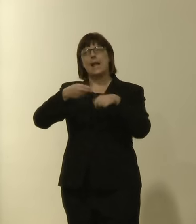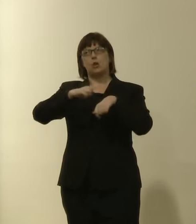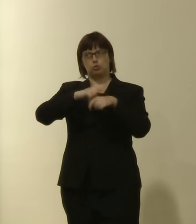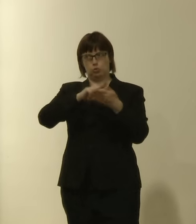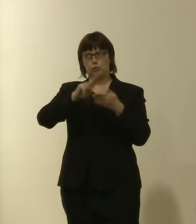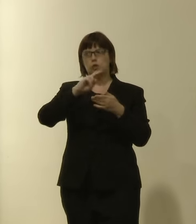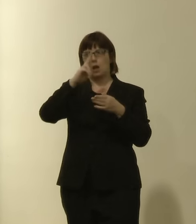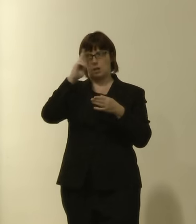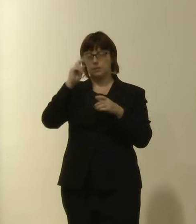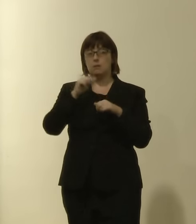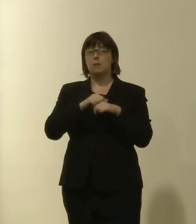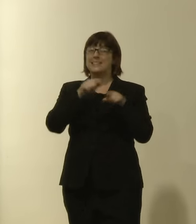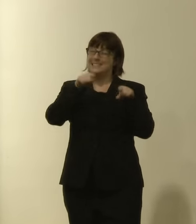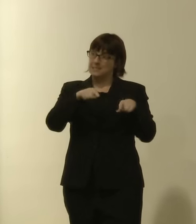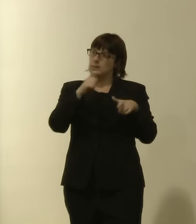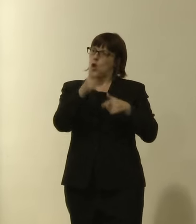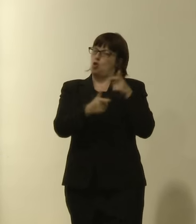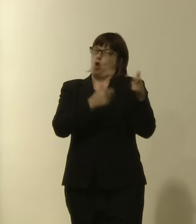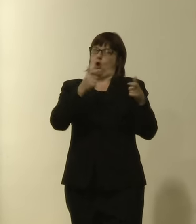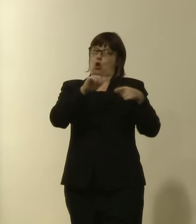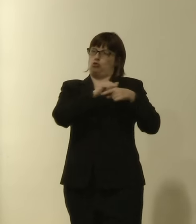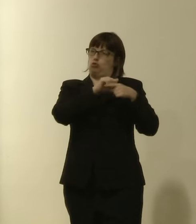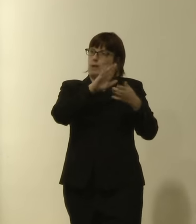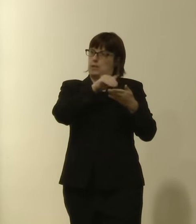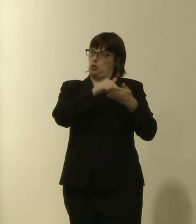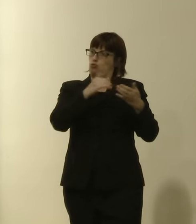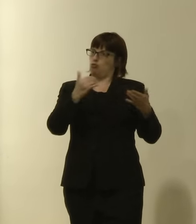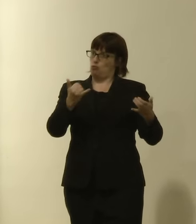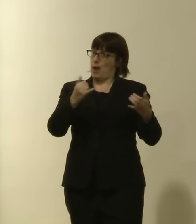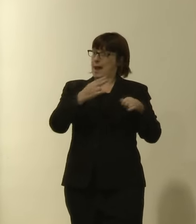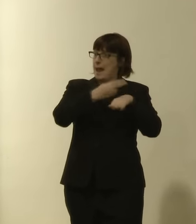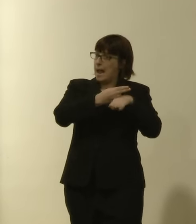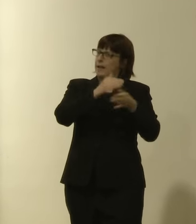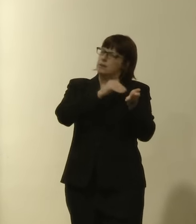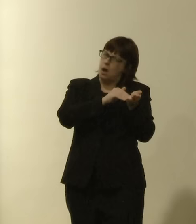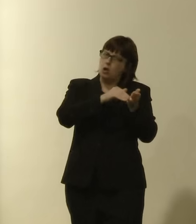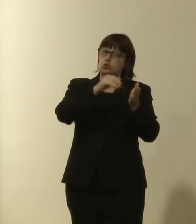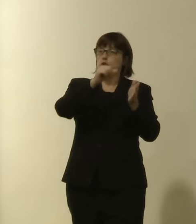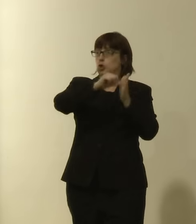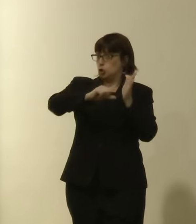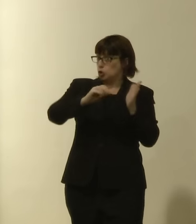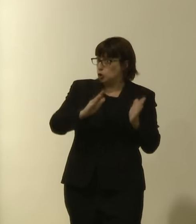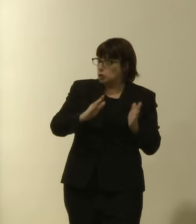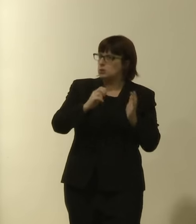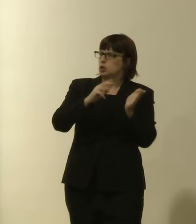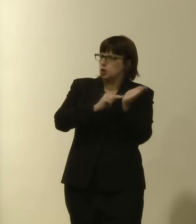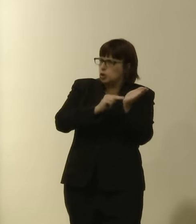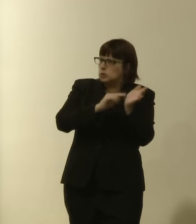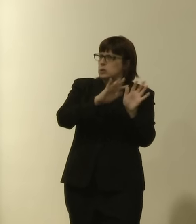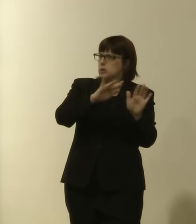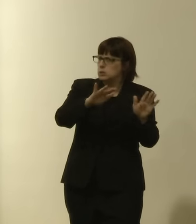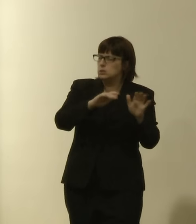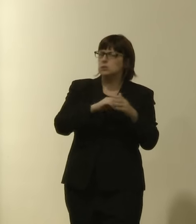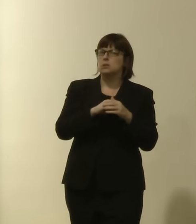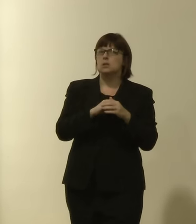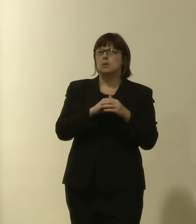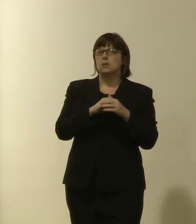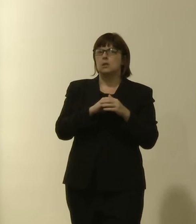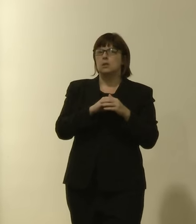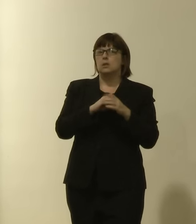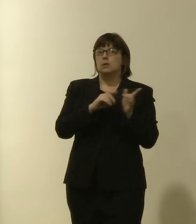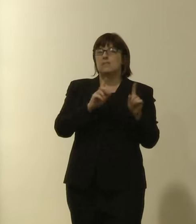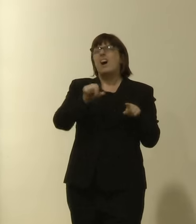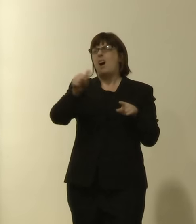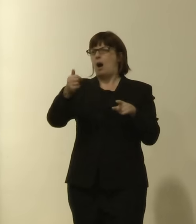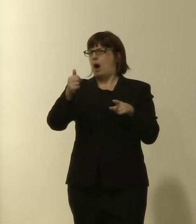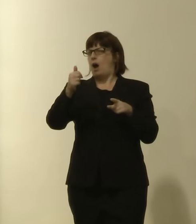the largest training center right now for doctors, nurses, surgeons, even larger probably than the general